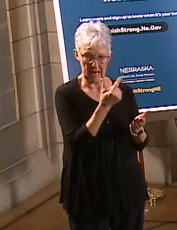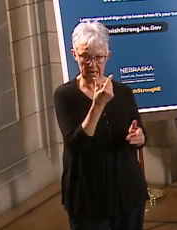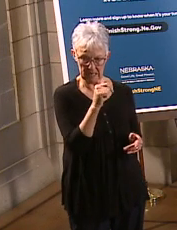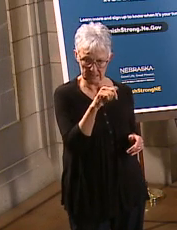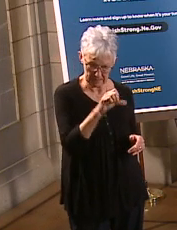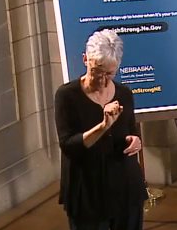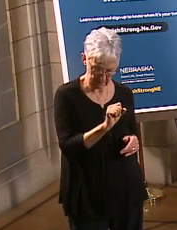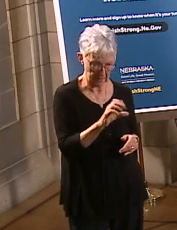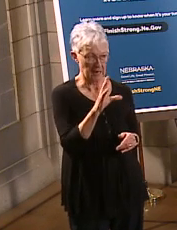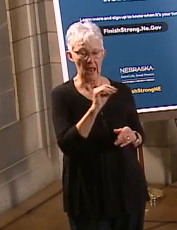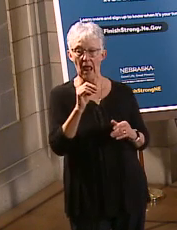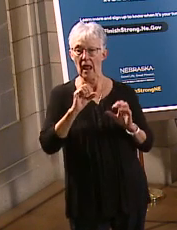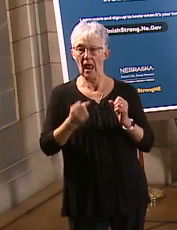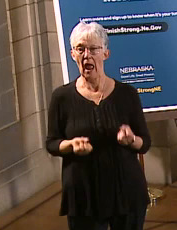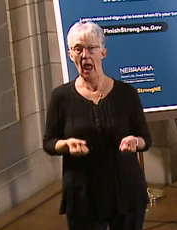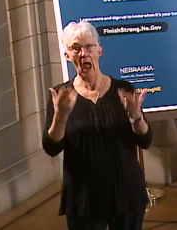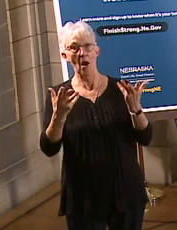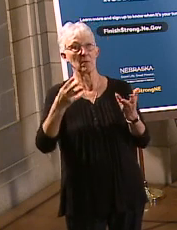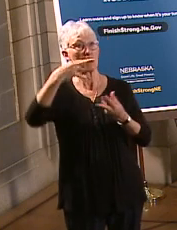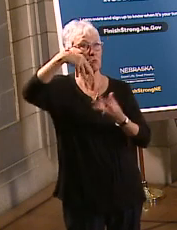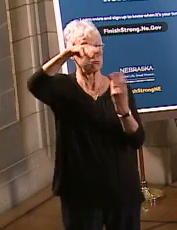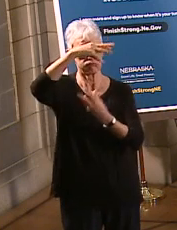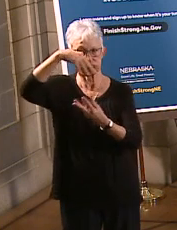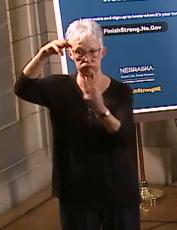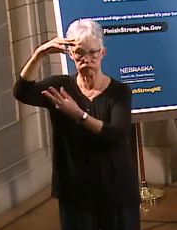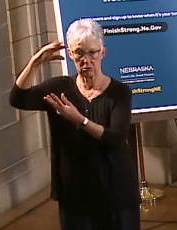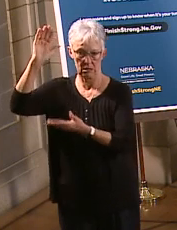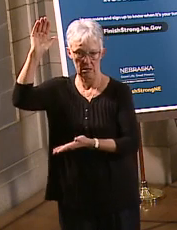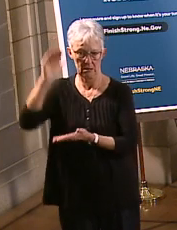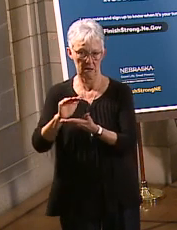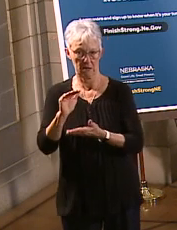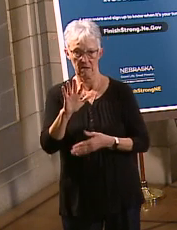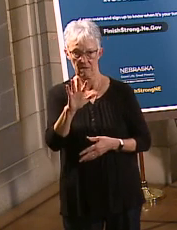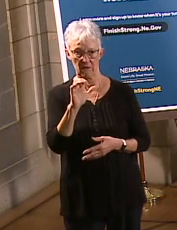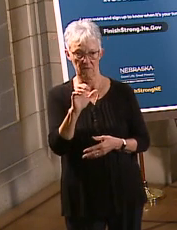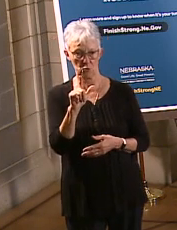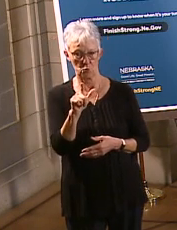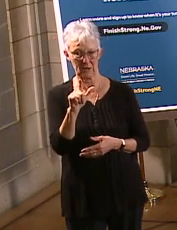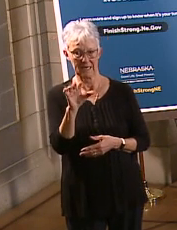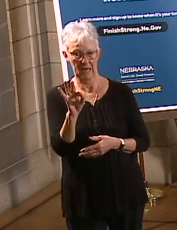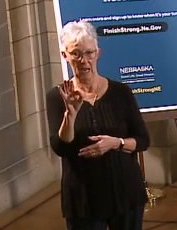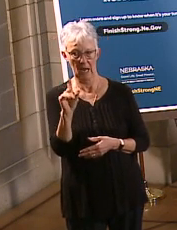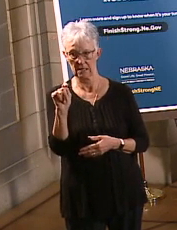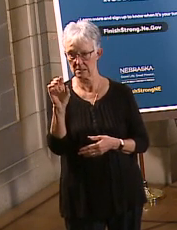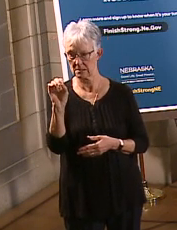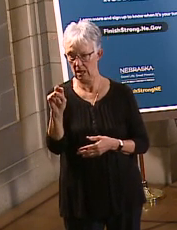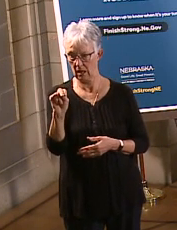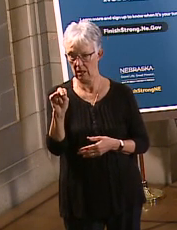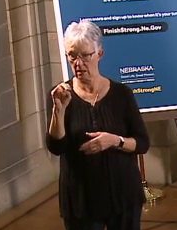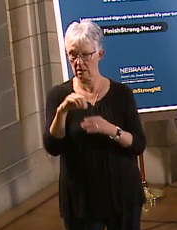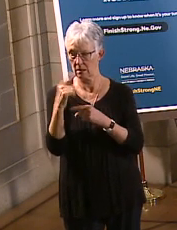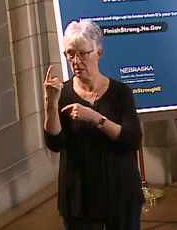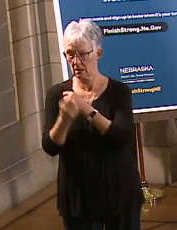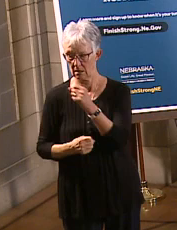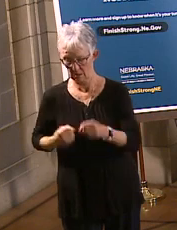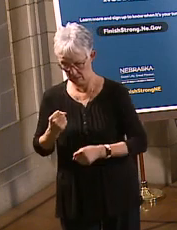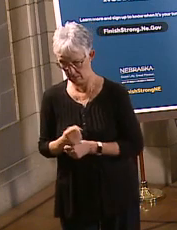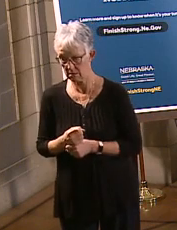that change would decrease by 529 tons per year. So overall, the impact of allowing